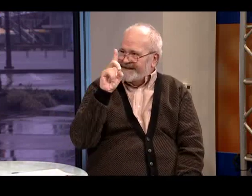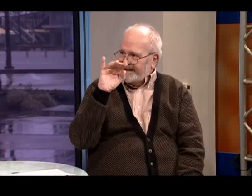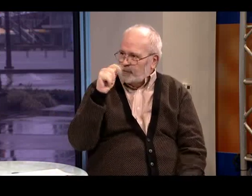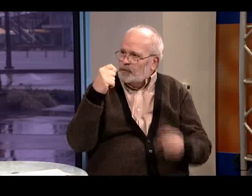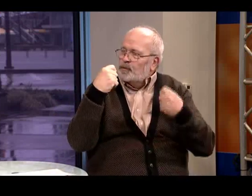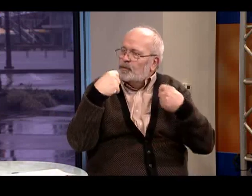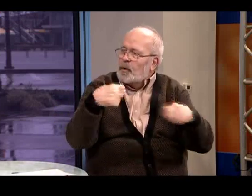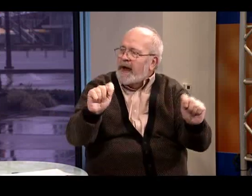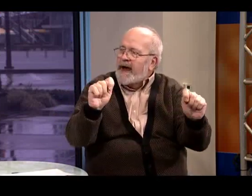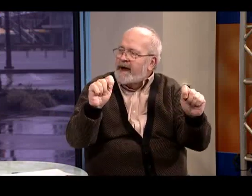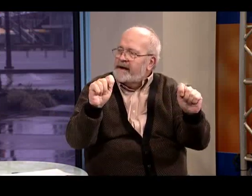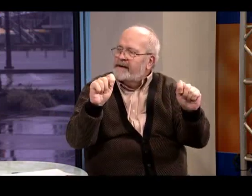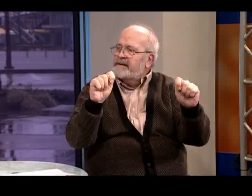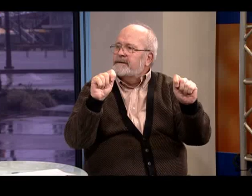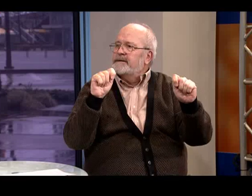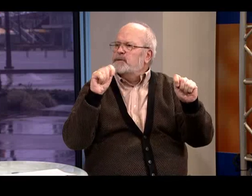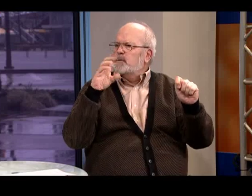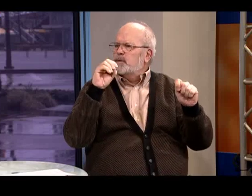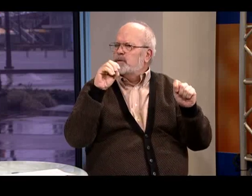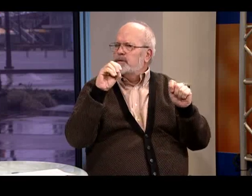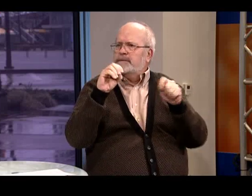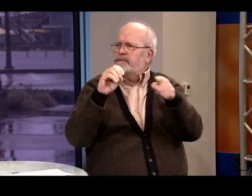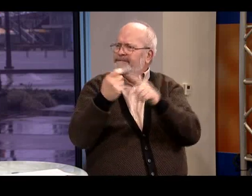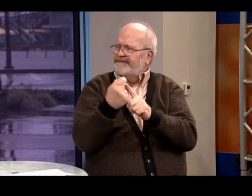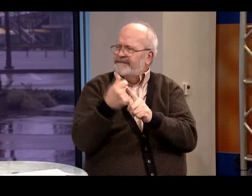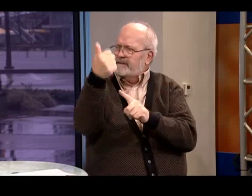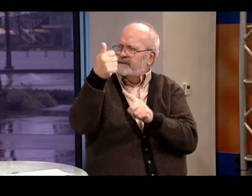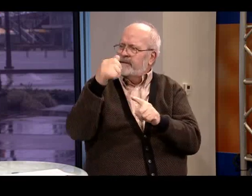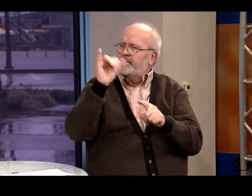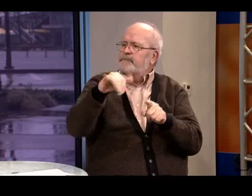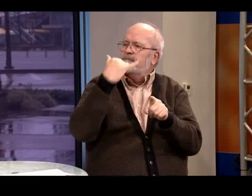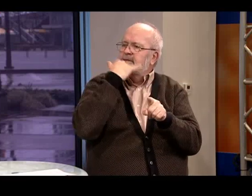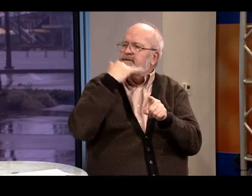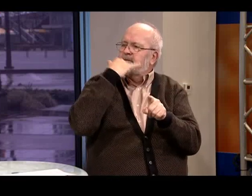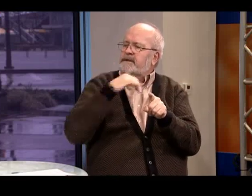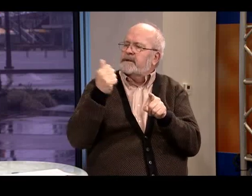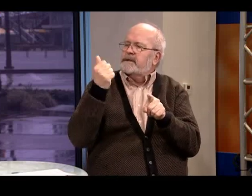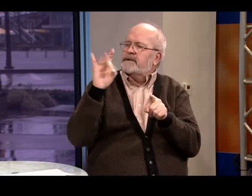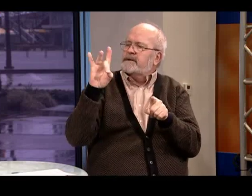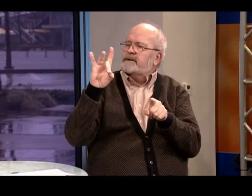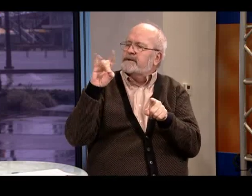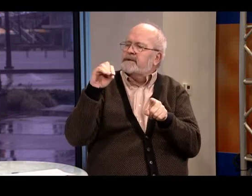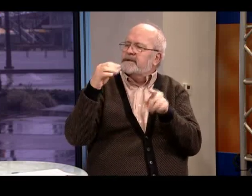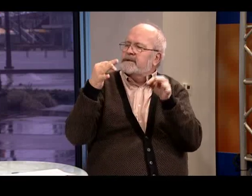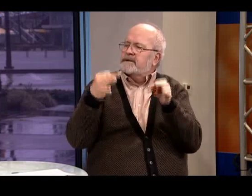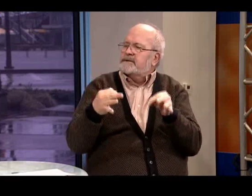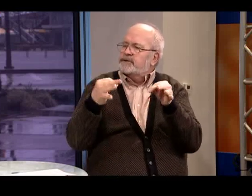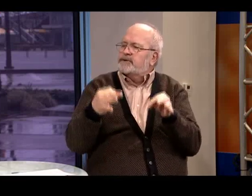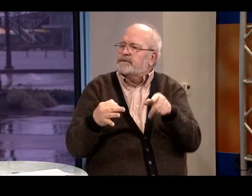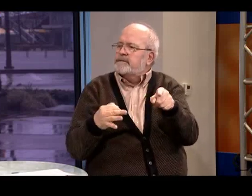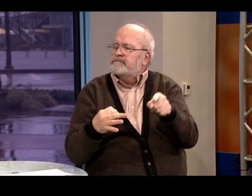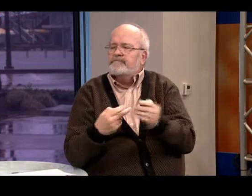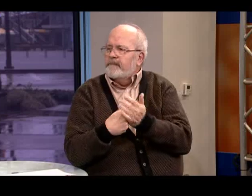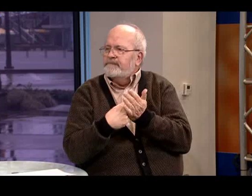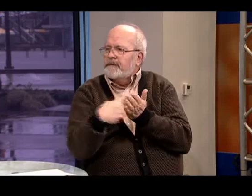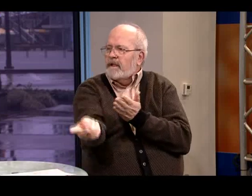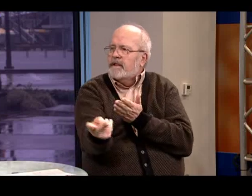In Hamburg, Germany, they had their Congress in 1980, and they had tried to remove these resolutions that they had made